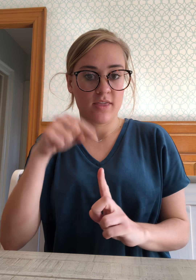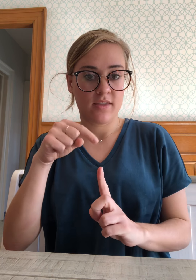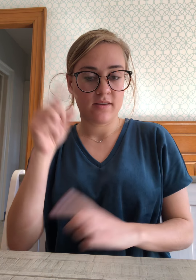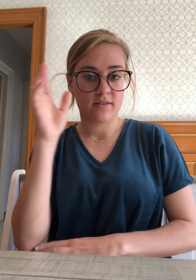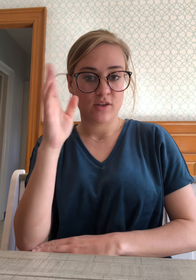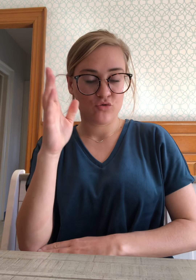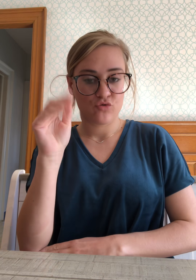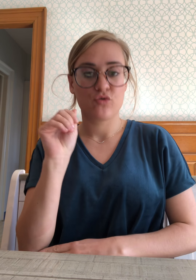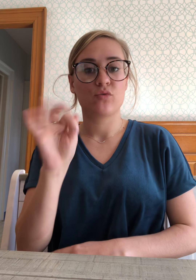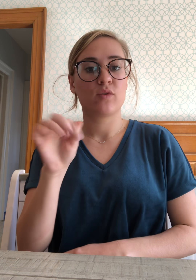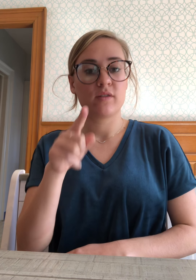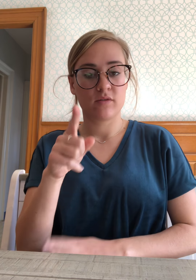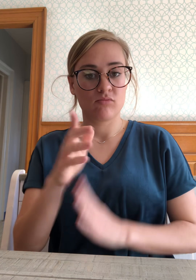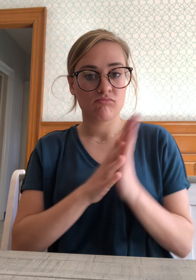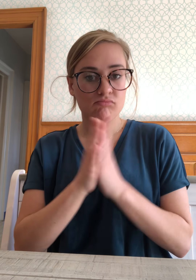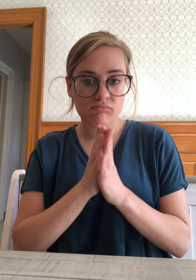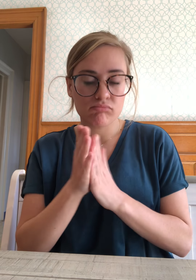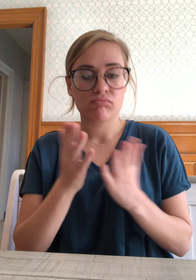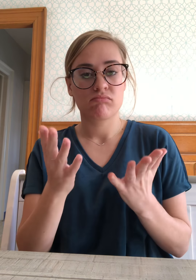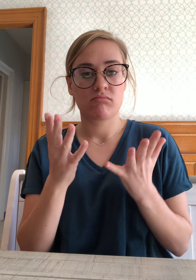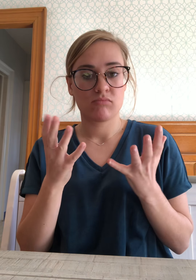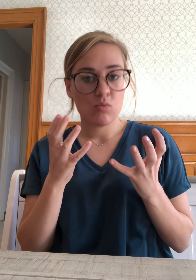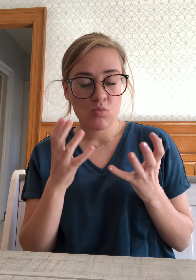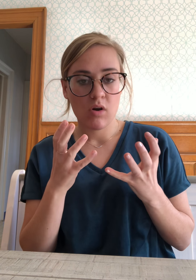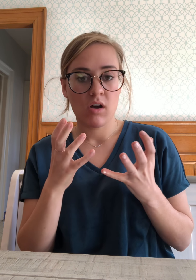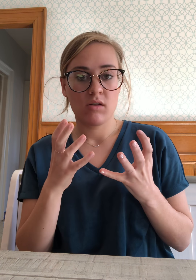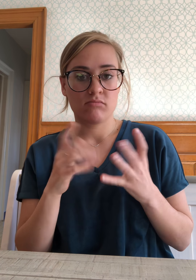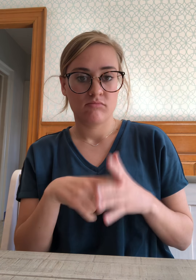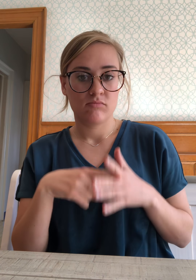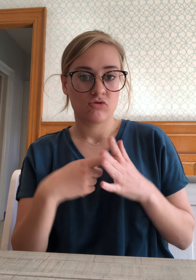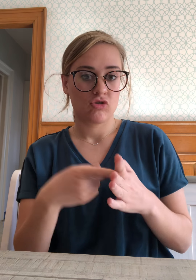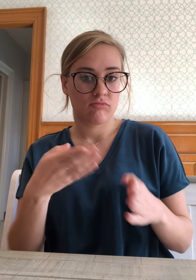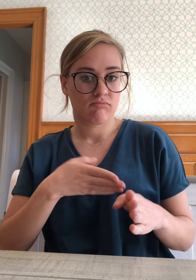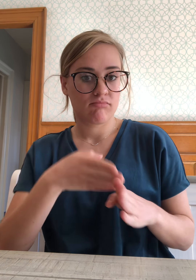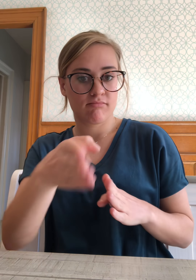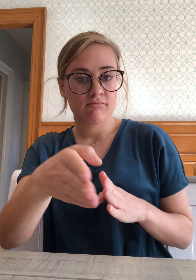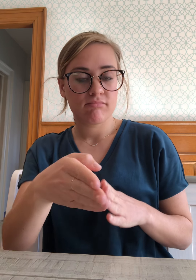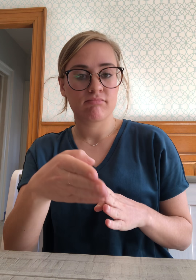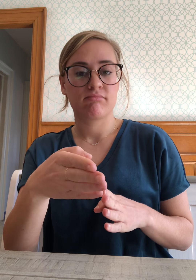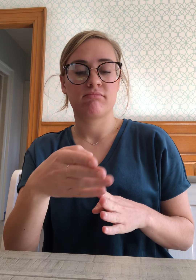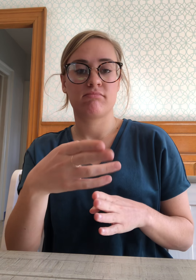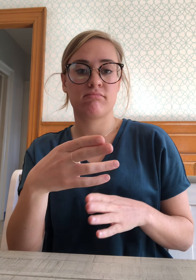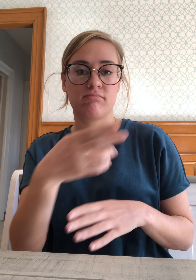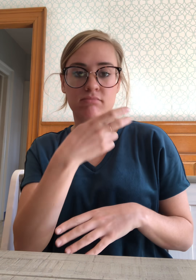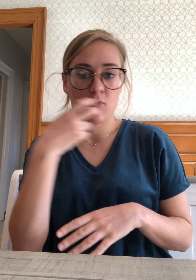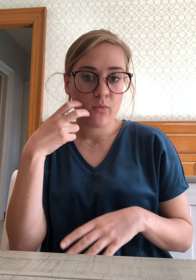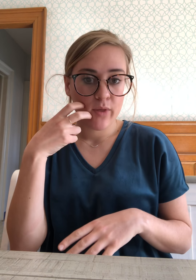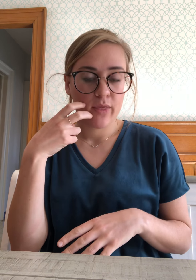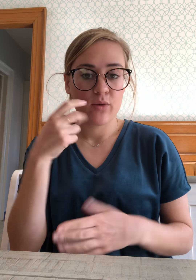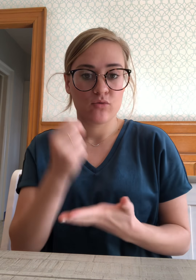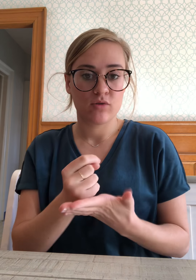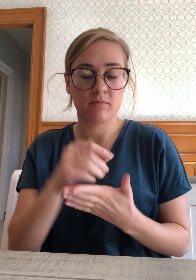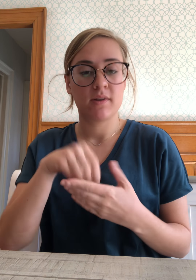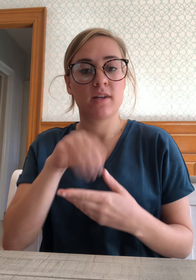to pursue orthodontic treatment in your practice, whether it's with aligners or